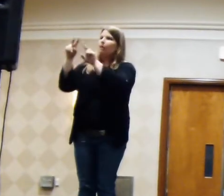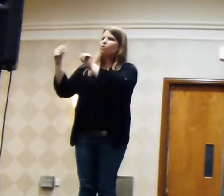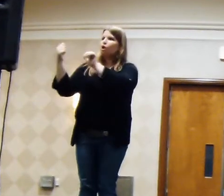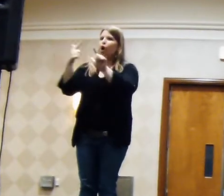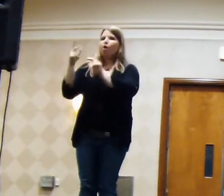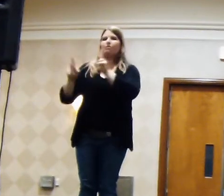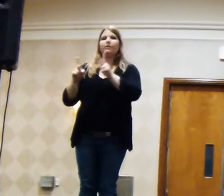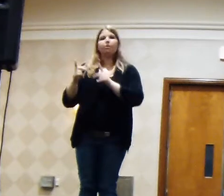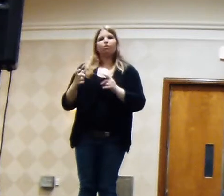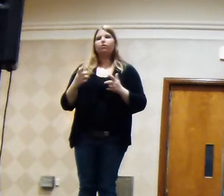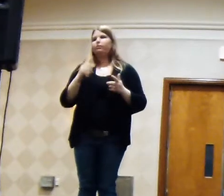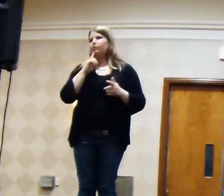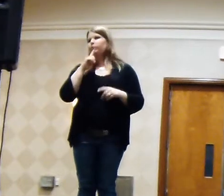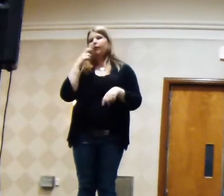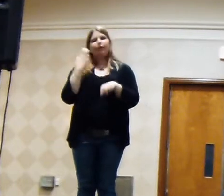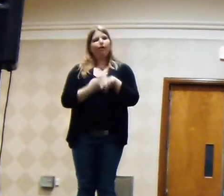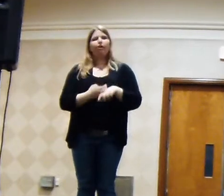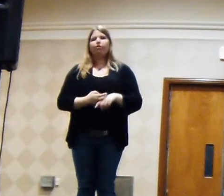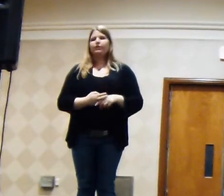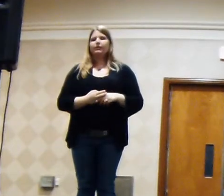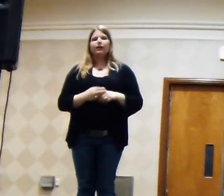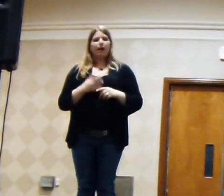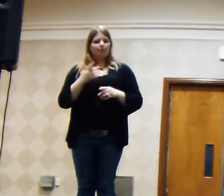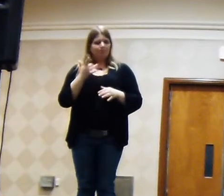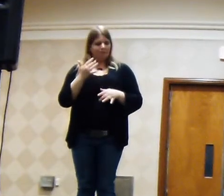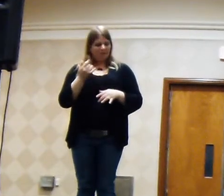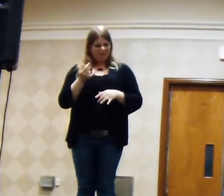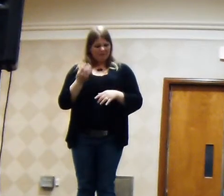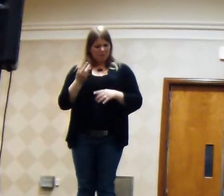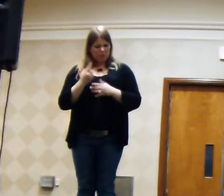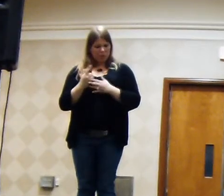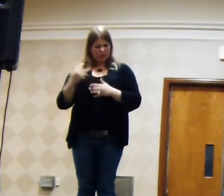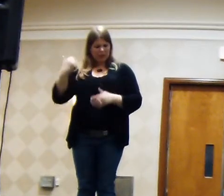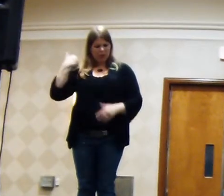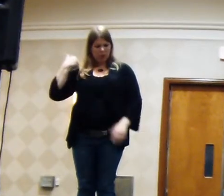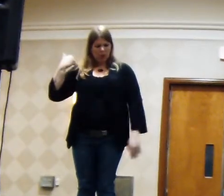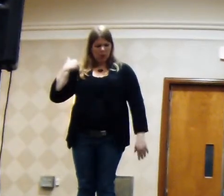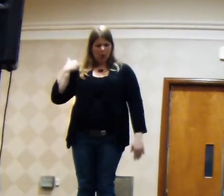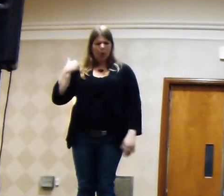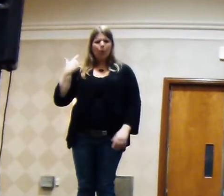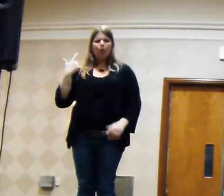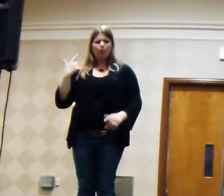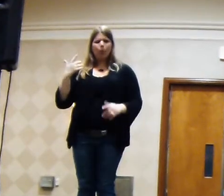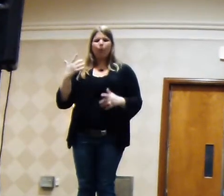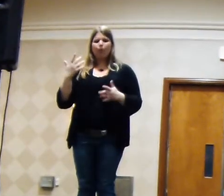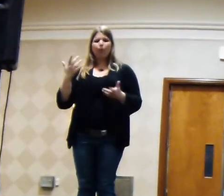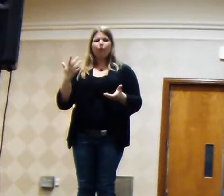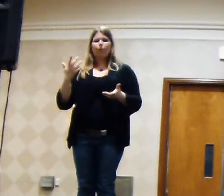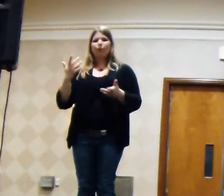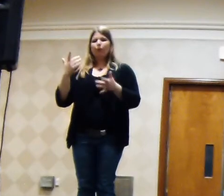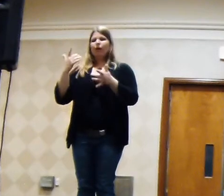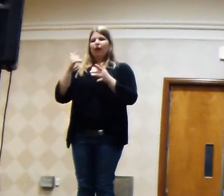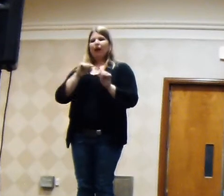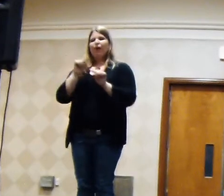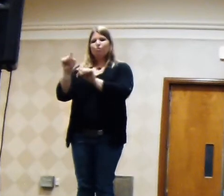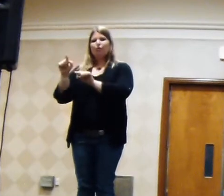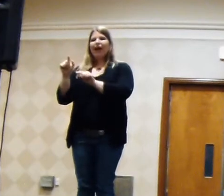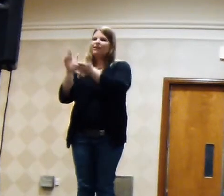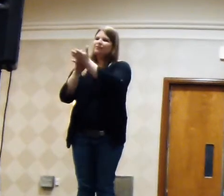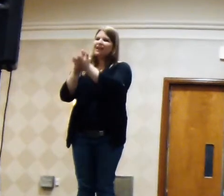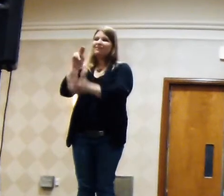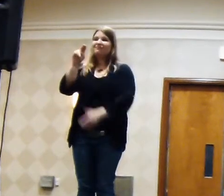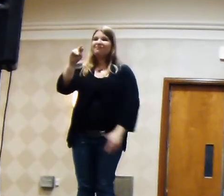just went a couple of weeks ago to with my cast from Switch to Birth to cheer on Niall,